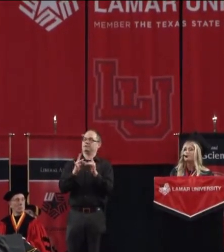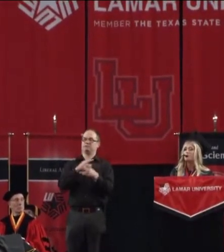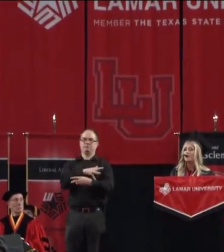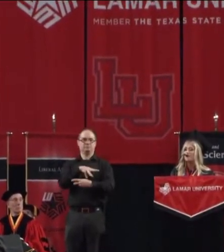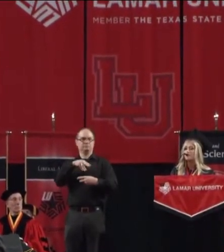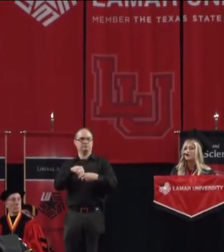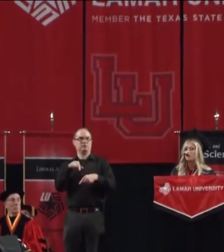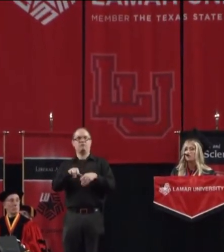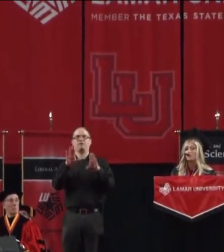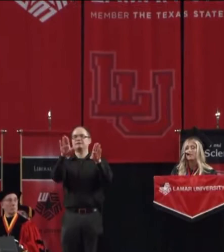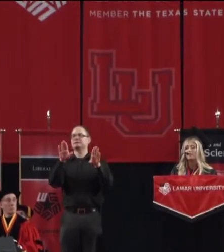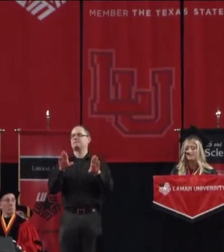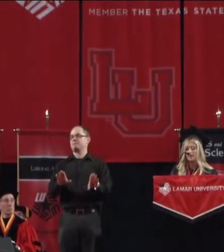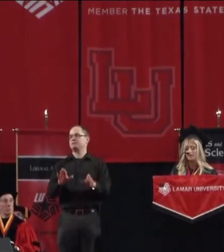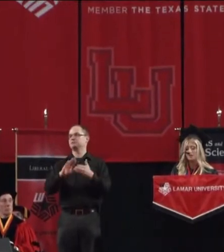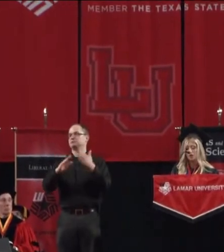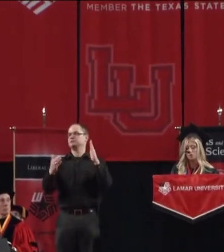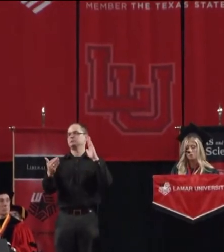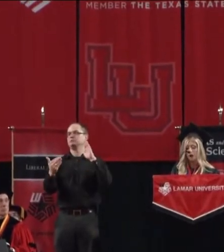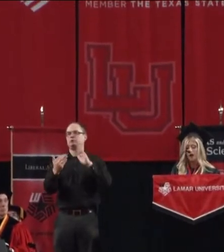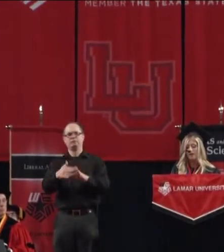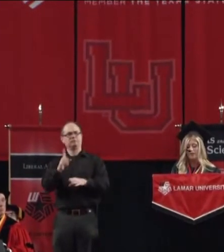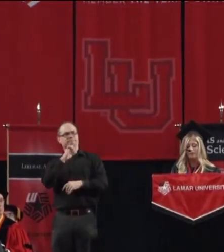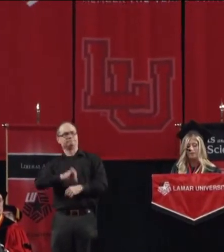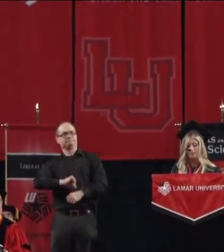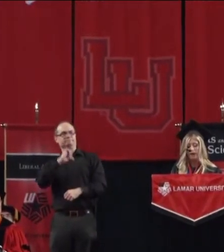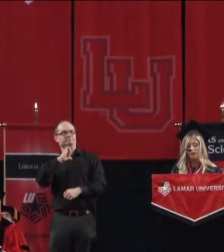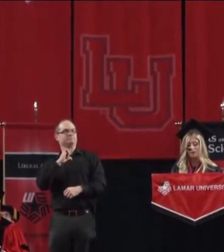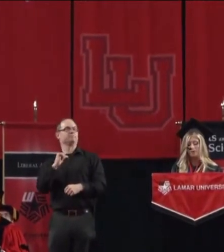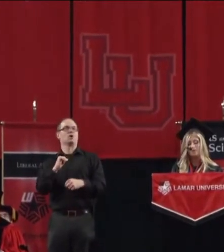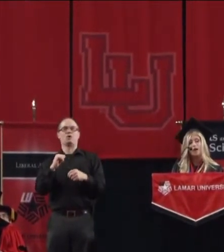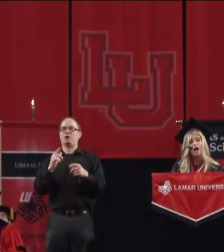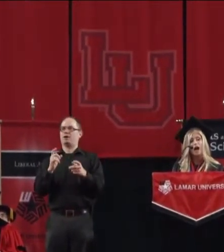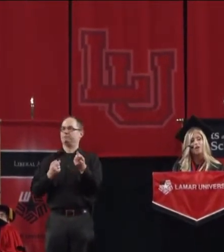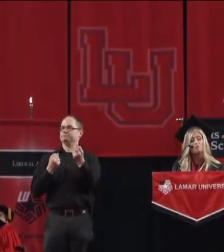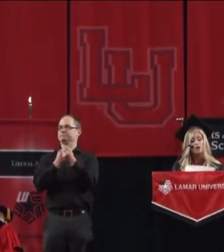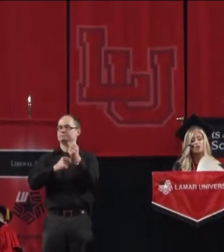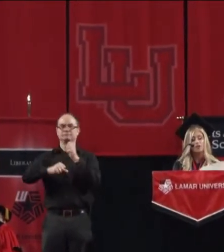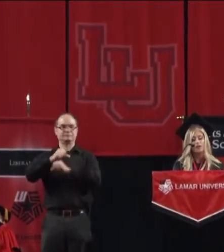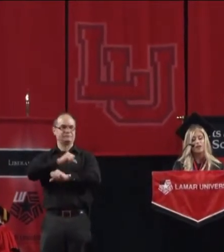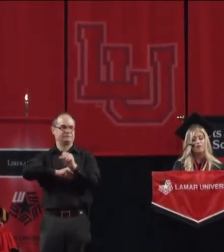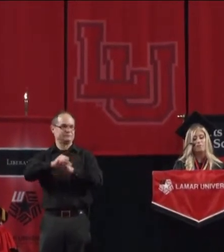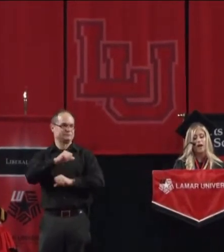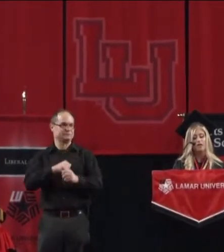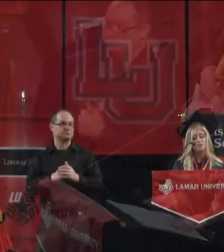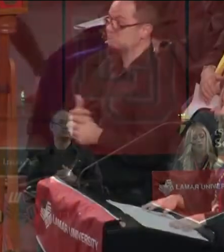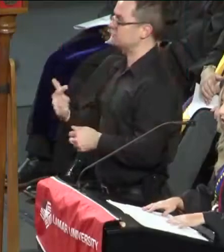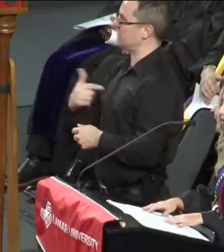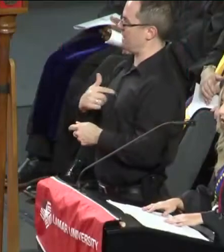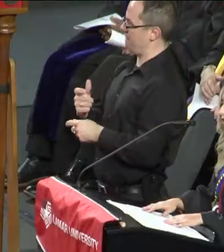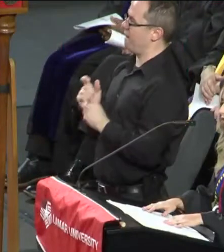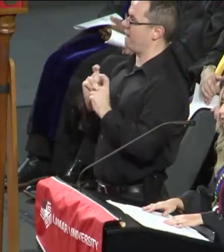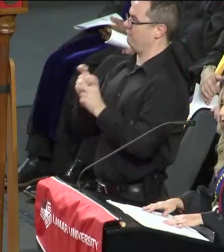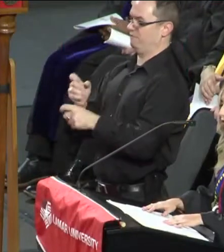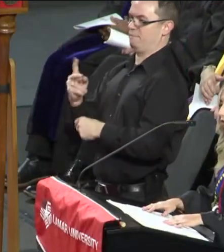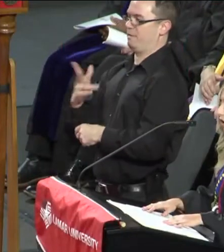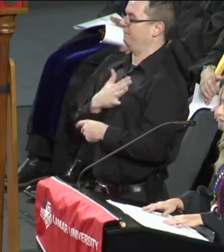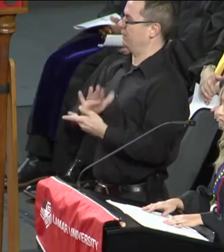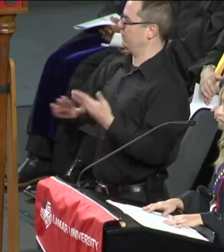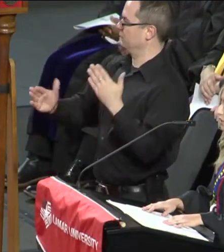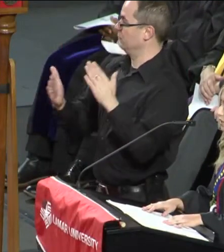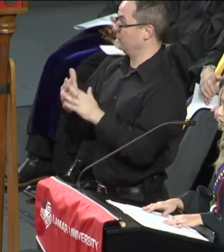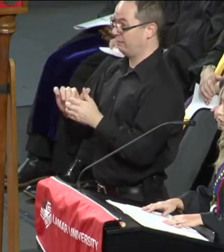part of this amazing community that takes such pride in giving back. I've personally given back to my community